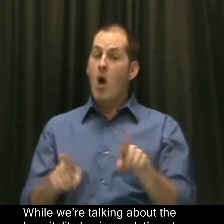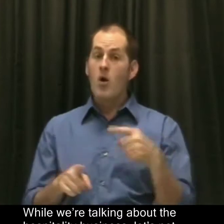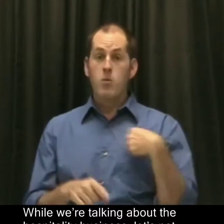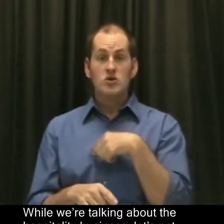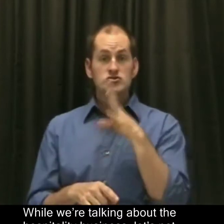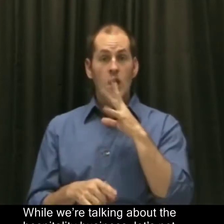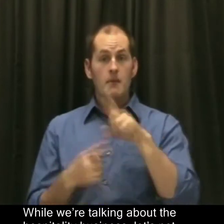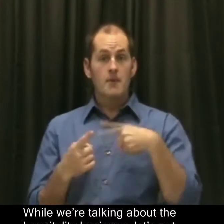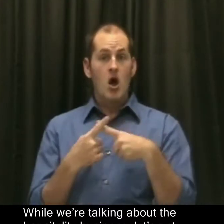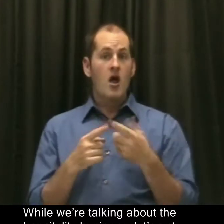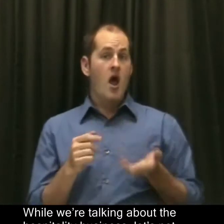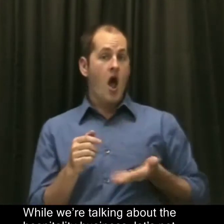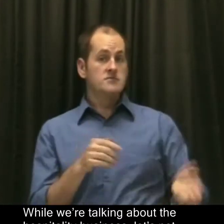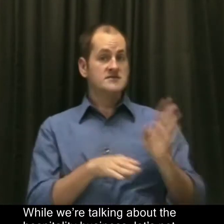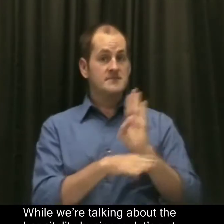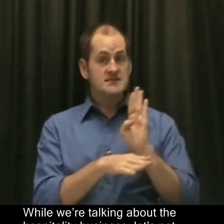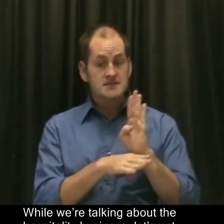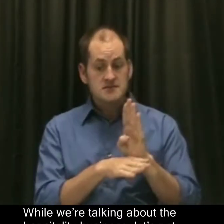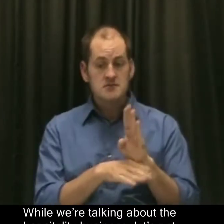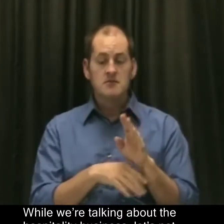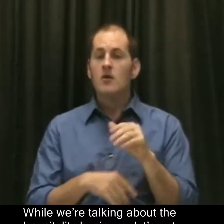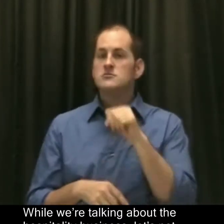hospitality business, let's not forget cruise ships.